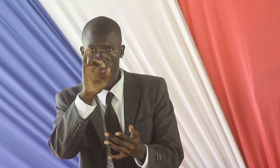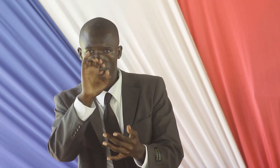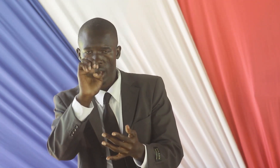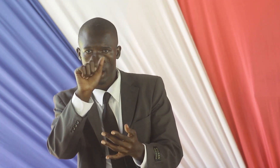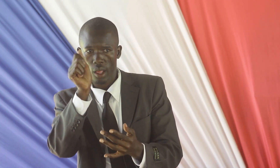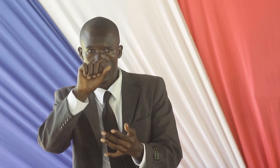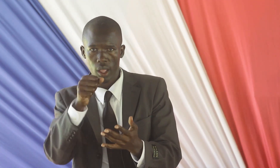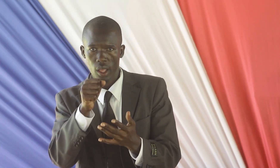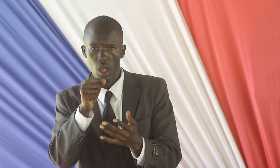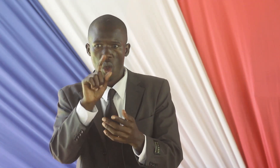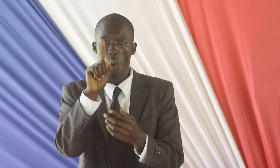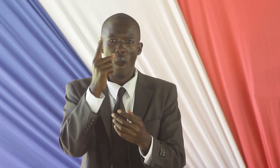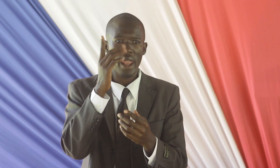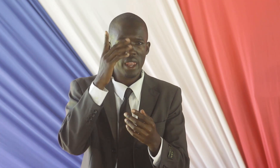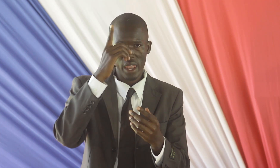one that was deaf,